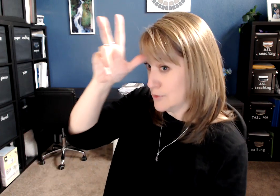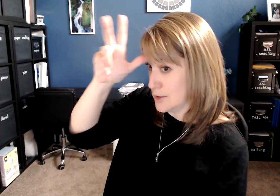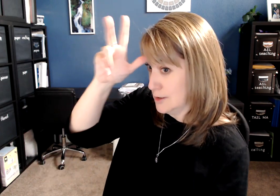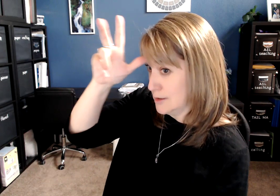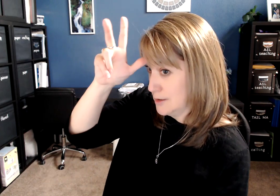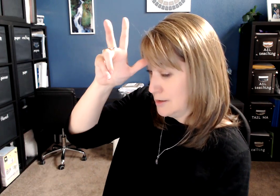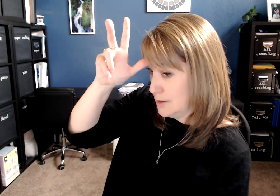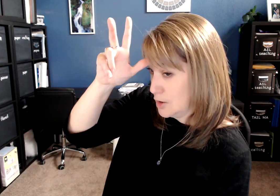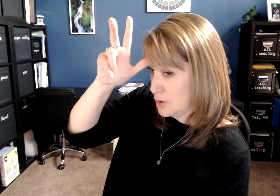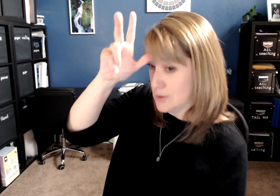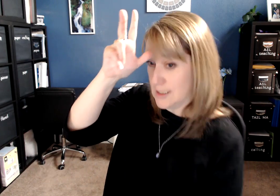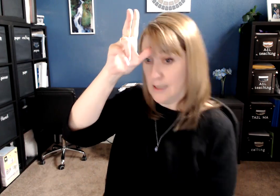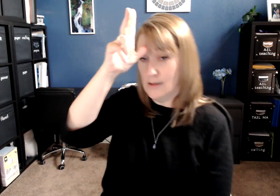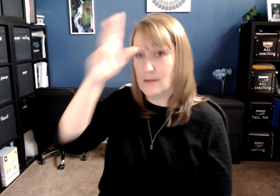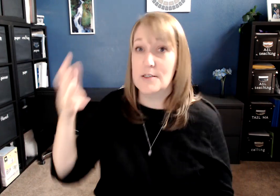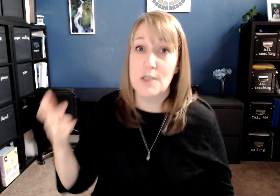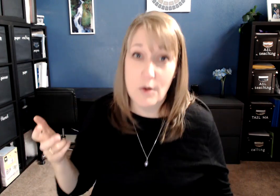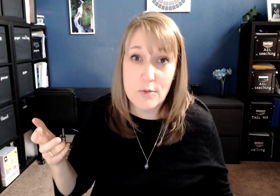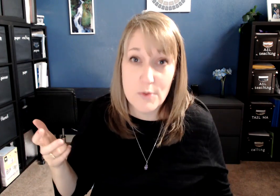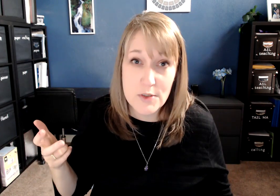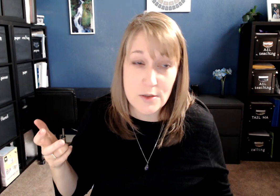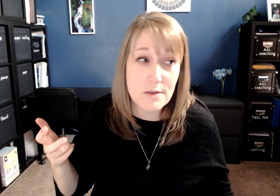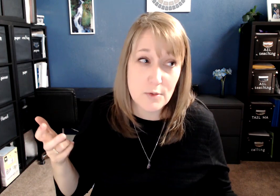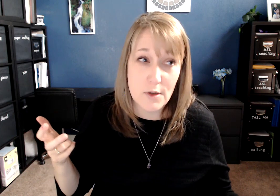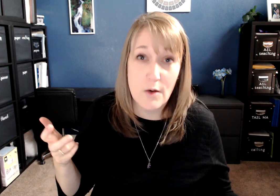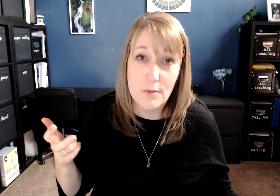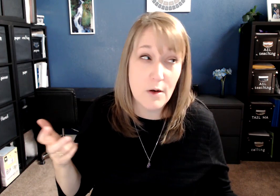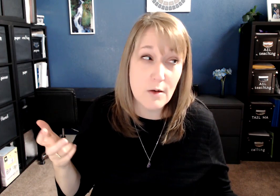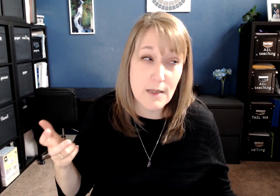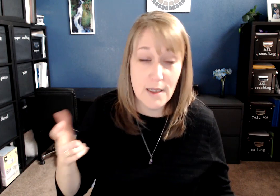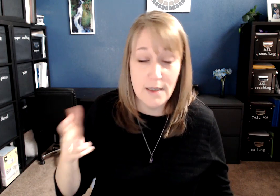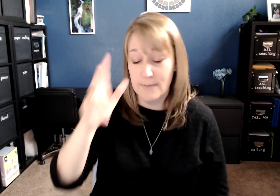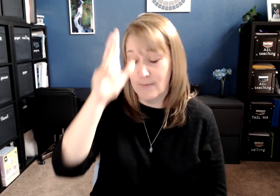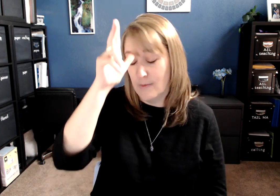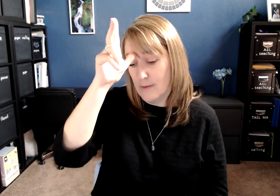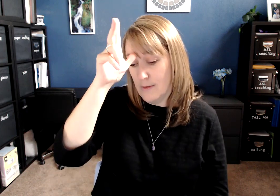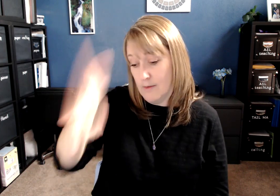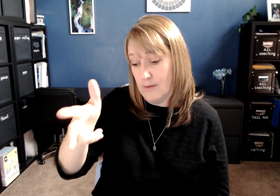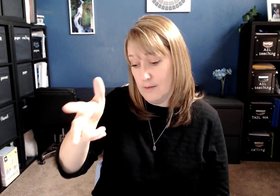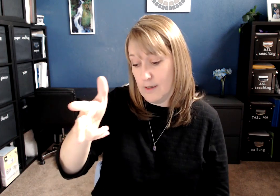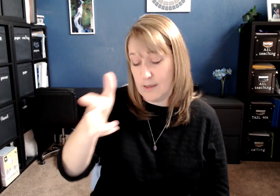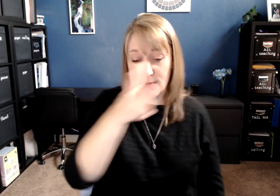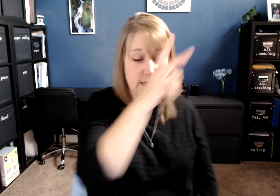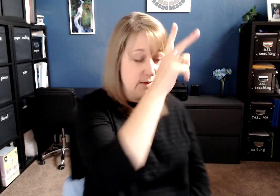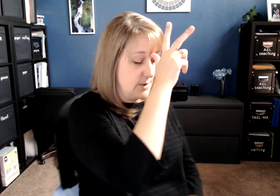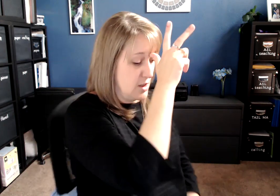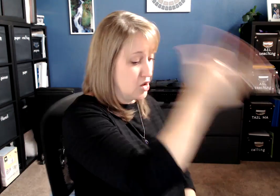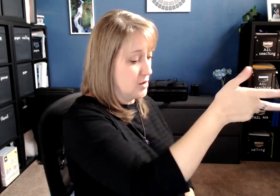rooster. Early, because you know, roosters, crow, early. It comes out this way, early,